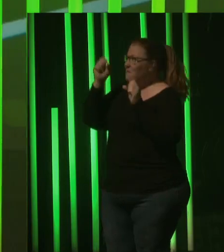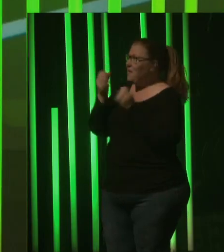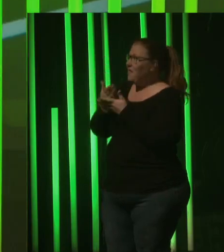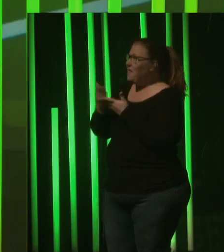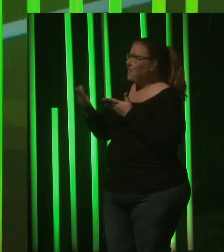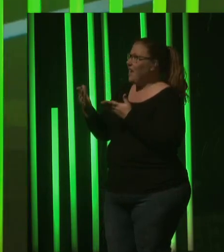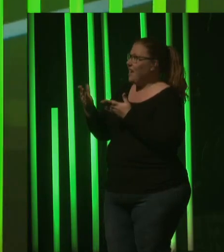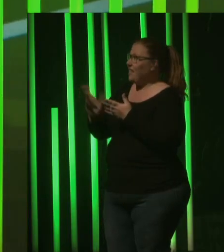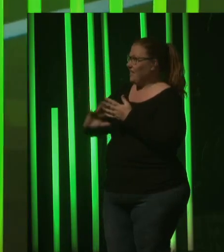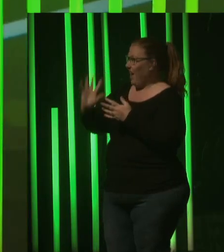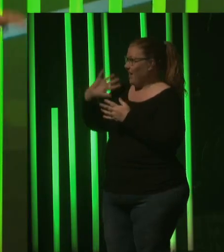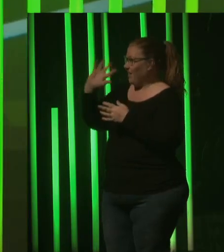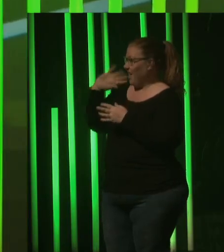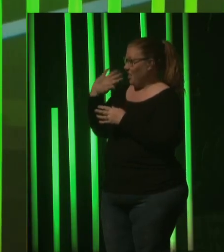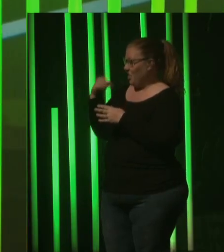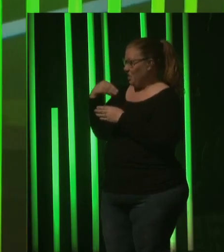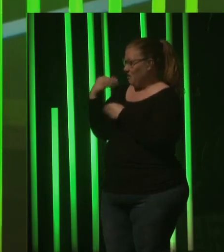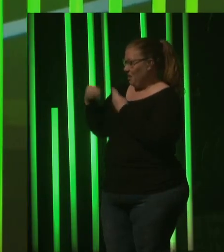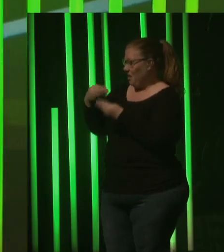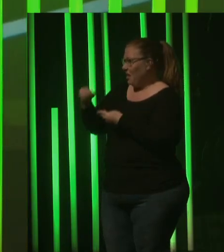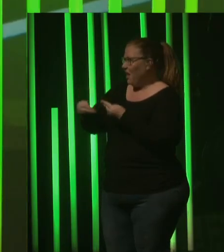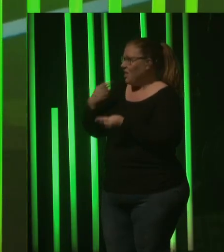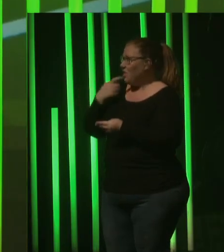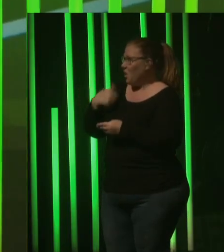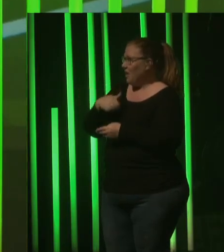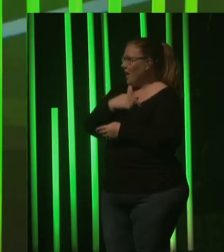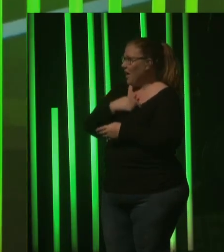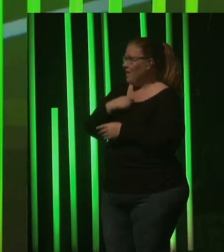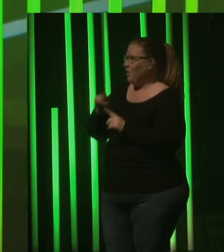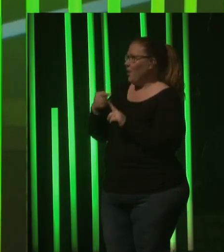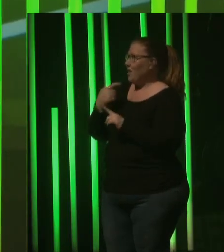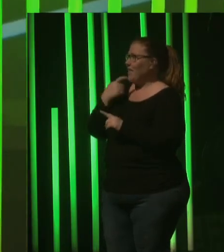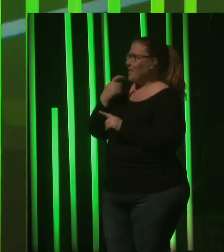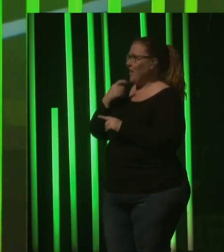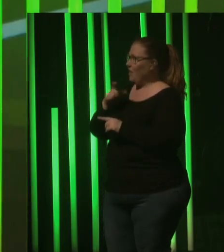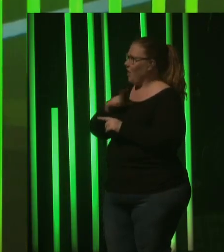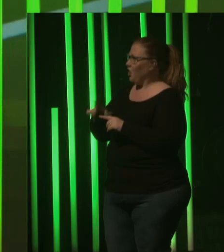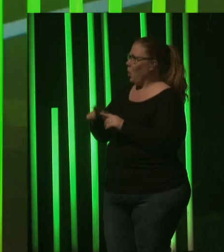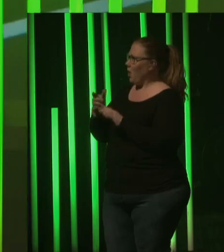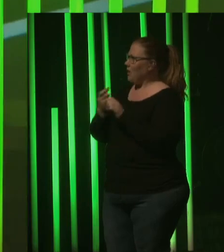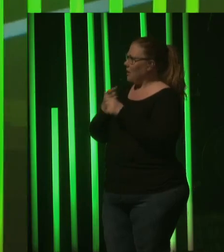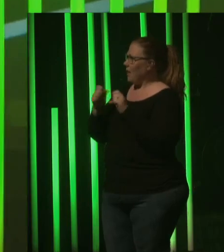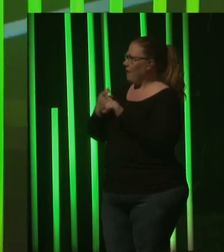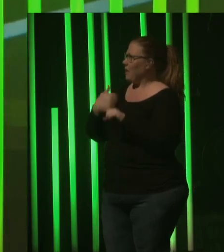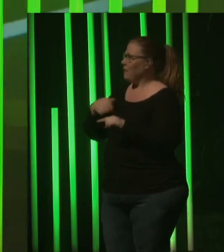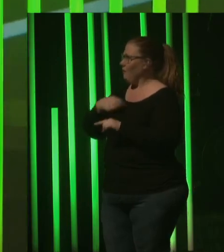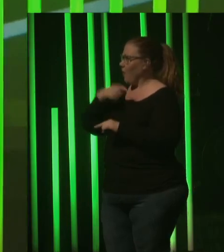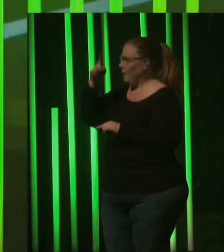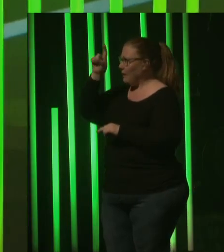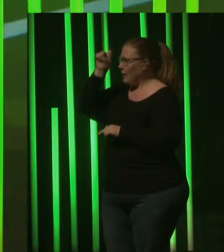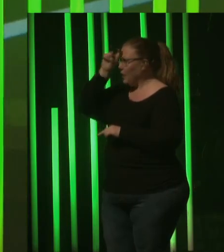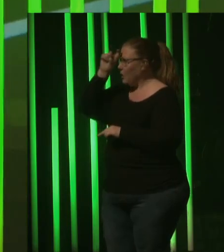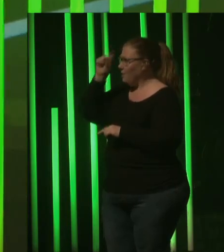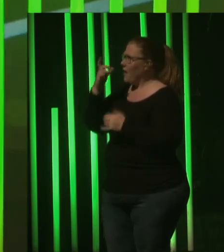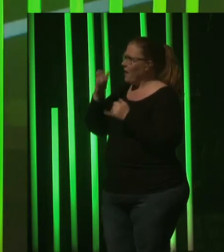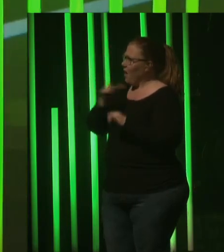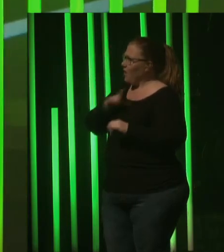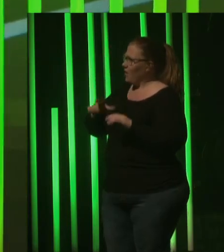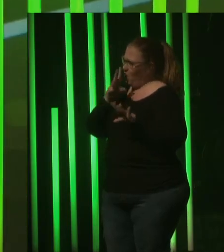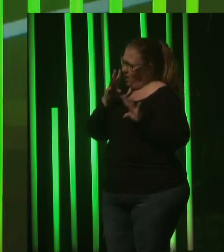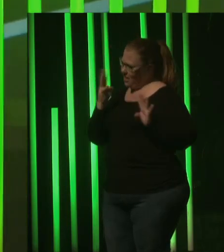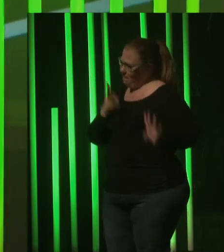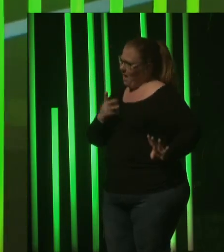our ancestors told us about when they said, did not the Lord bring us up out of Egypt, but now the Lord has abandoned